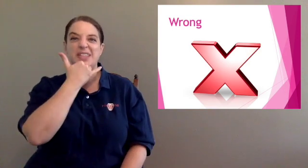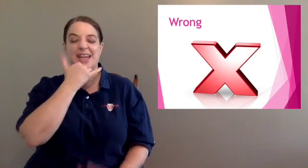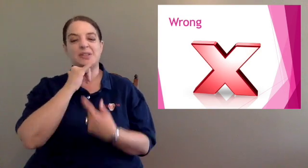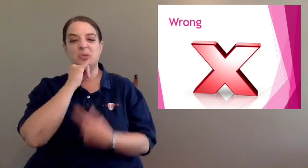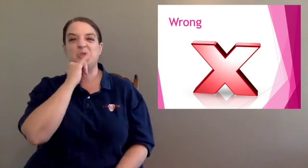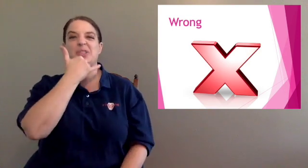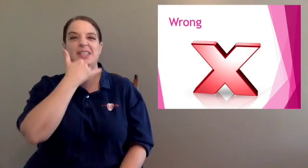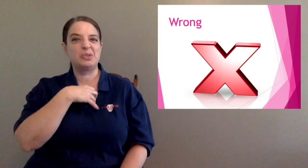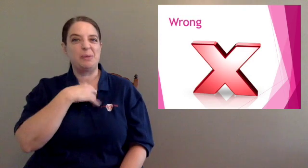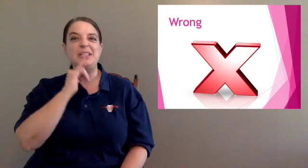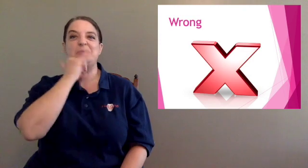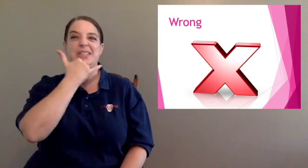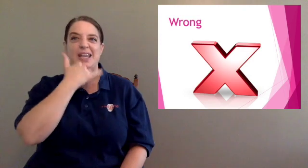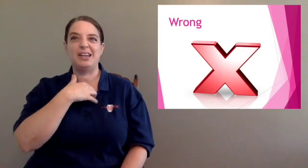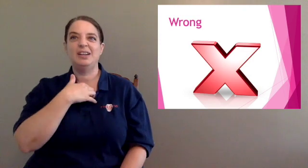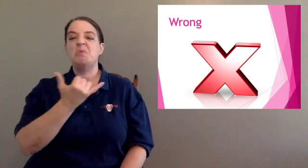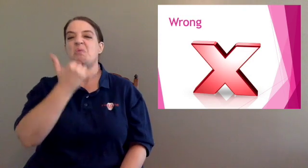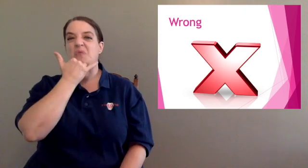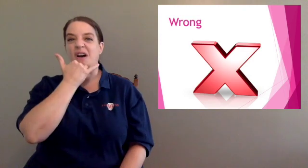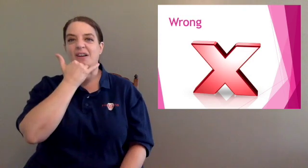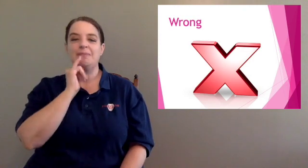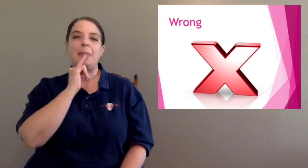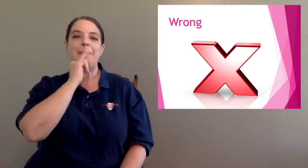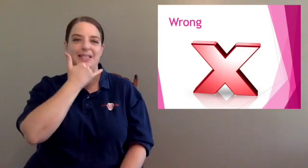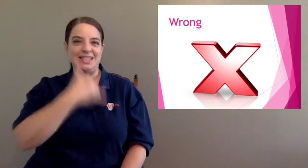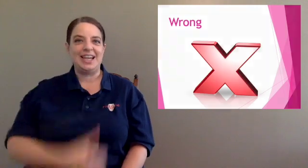mistake. Sometimes we twist it this way, it means mistake. Wrong, mistake.